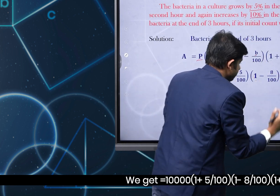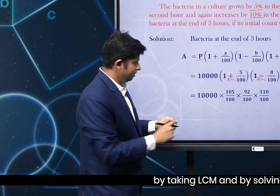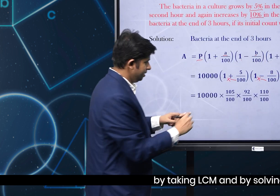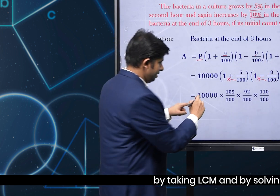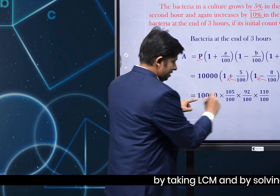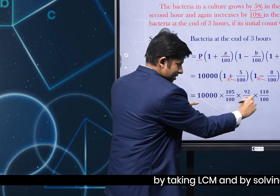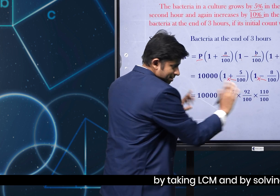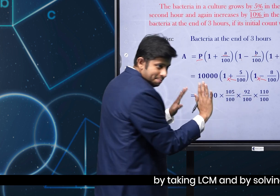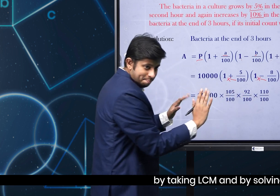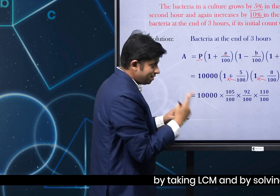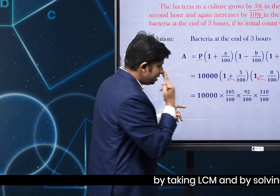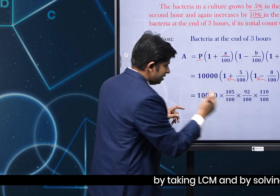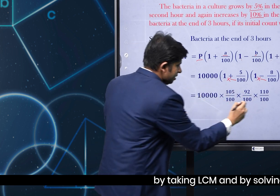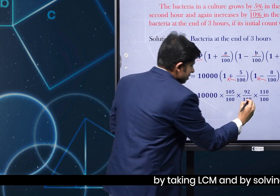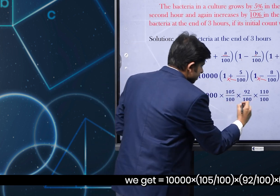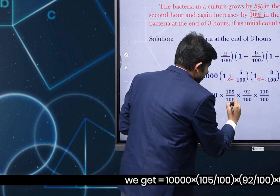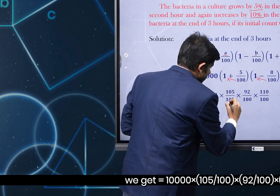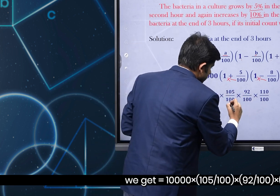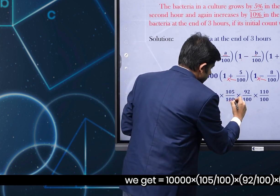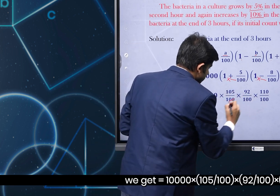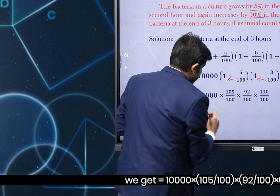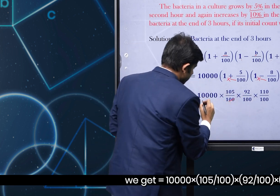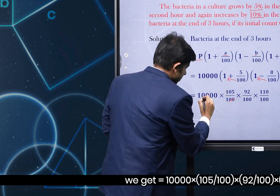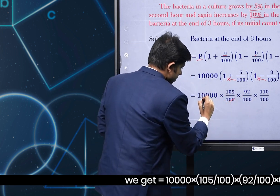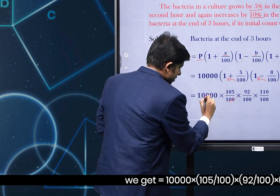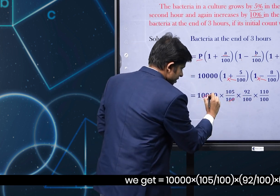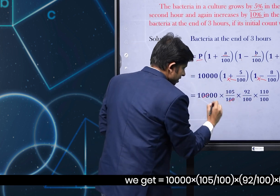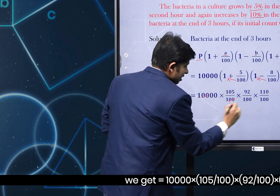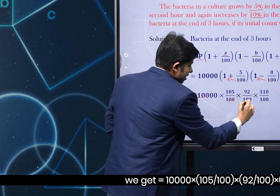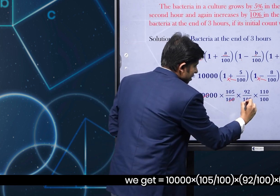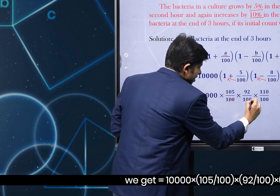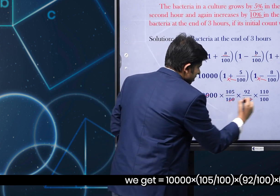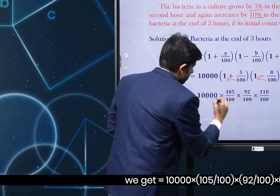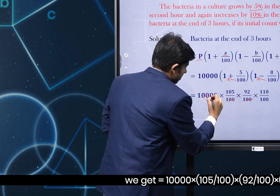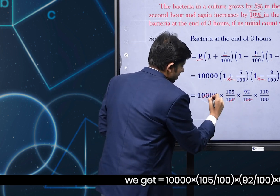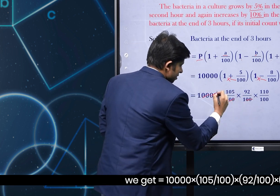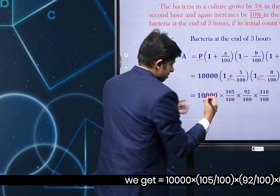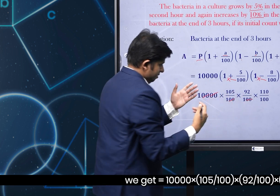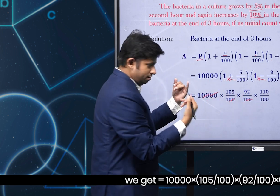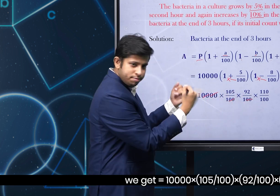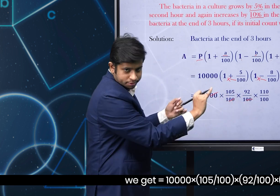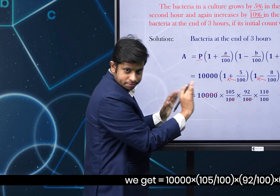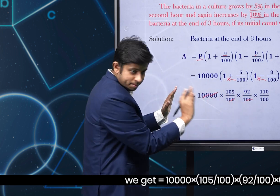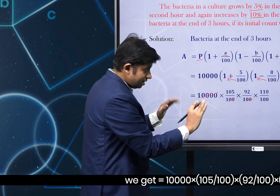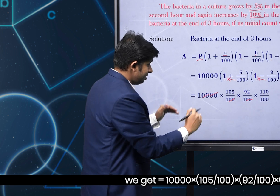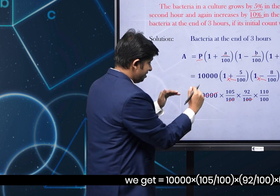By taking LCM and by solving, we get 10,000 into 105 by 100 into 92 by 100 into 110 by